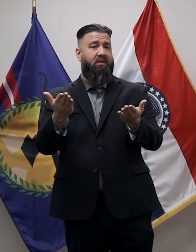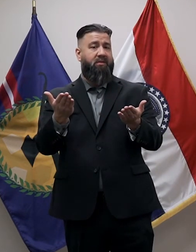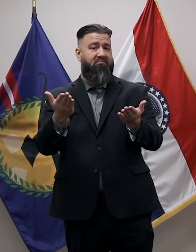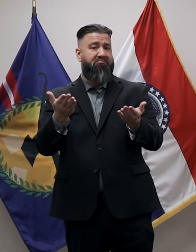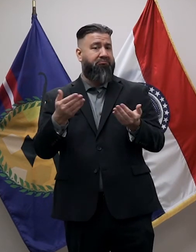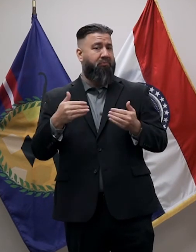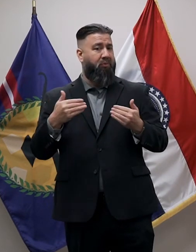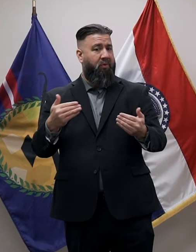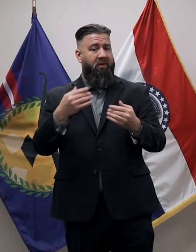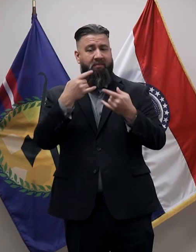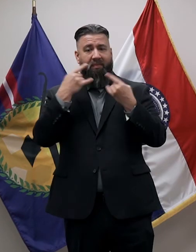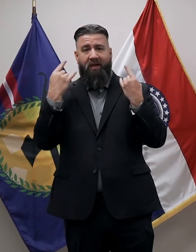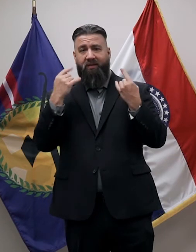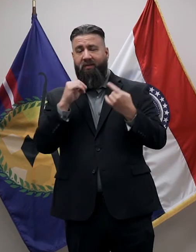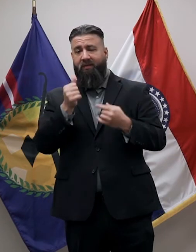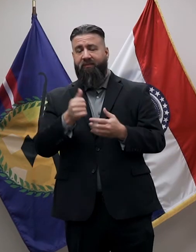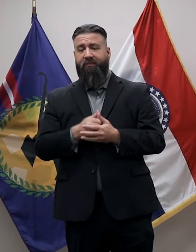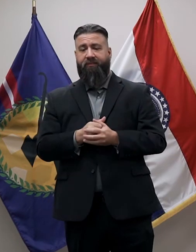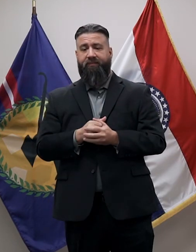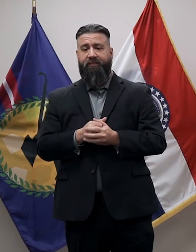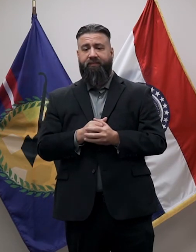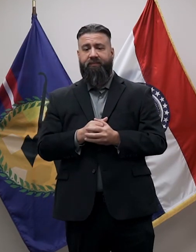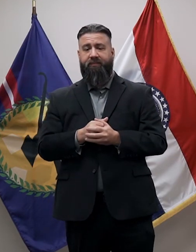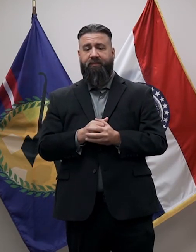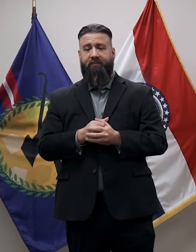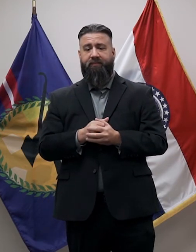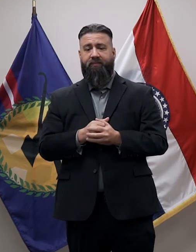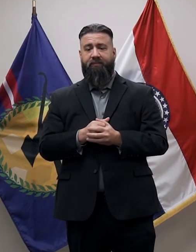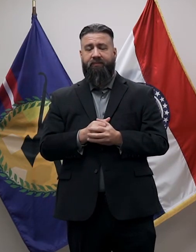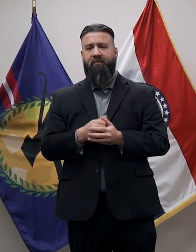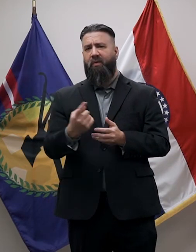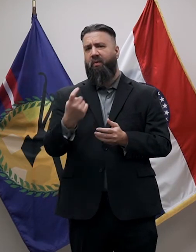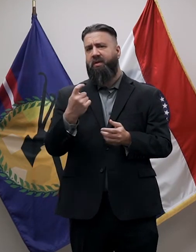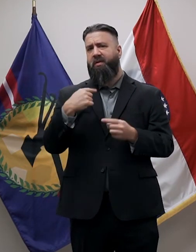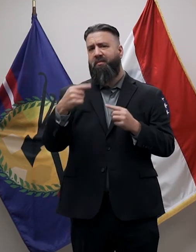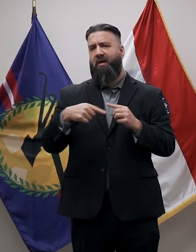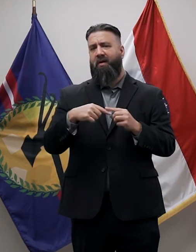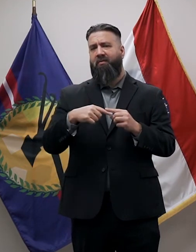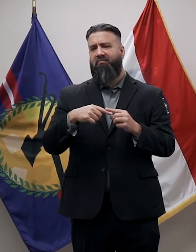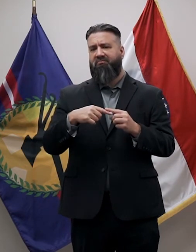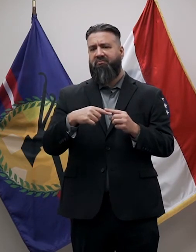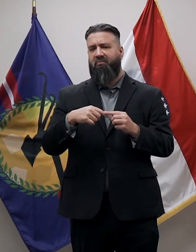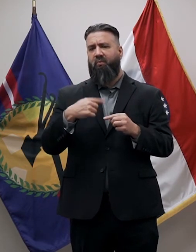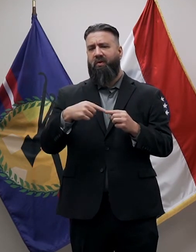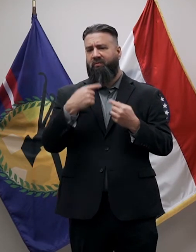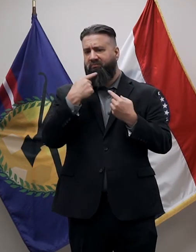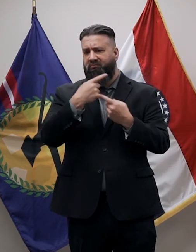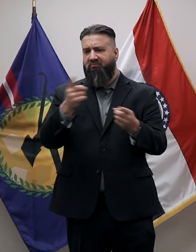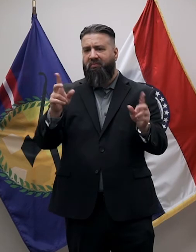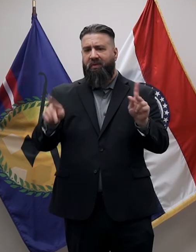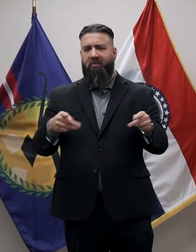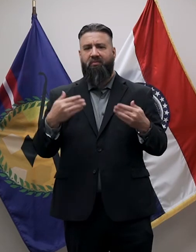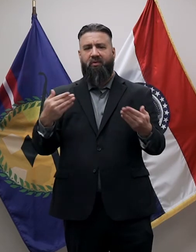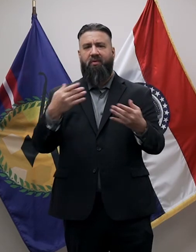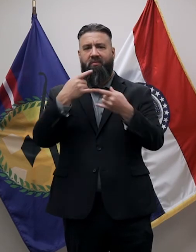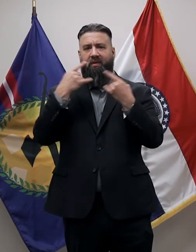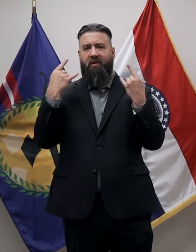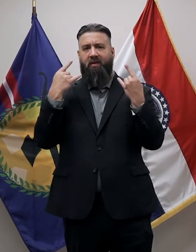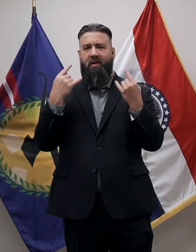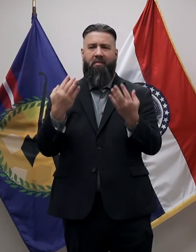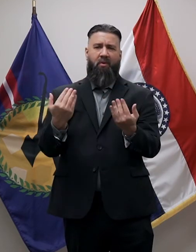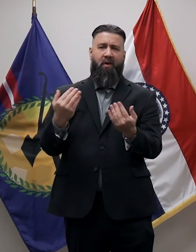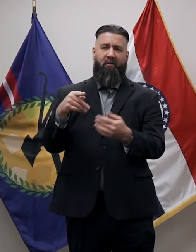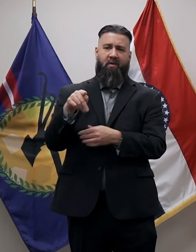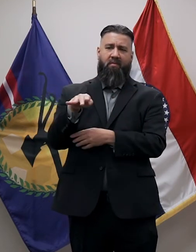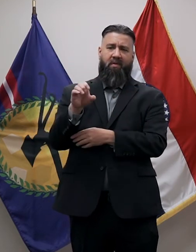advise people to wear masks? So the question is about when we would advise people to wear masks, and I think we'll have more details of that coming forward. I'm going to wait for the public health